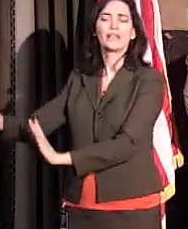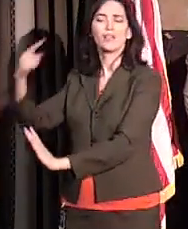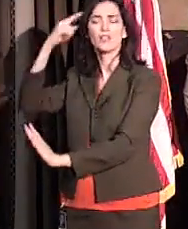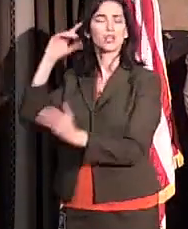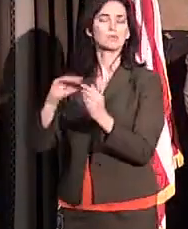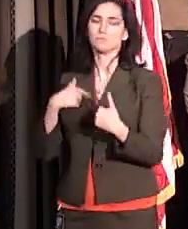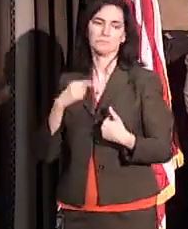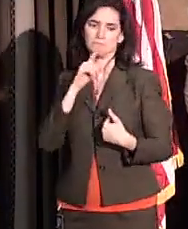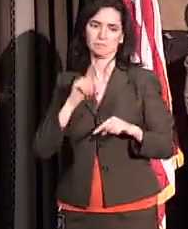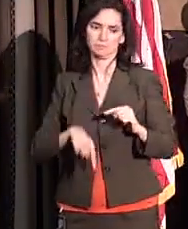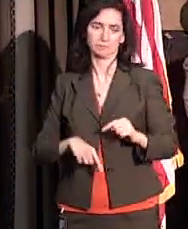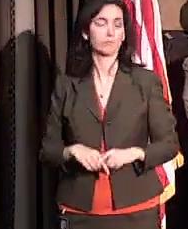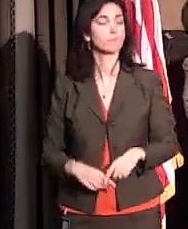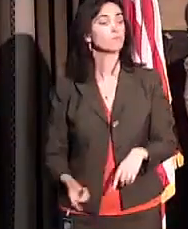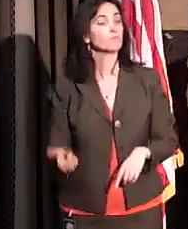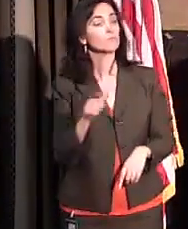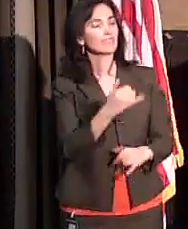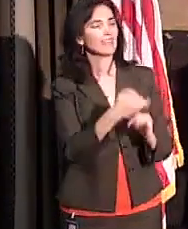Yes, ma'am.